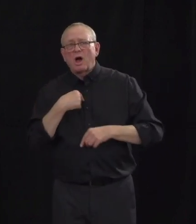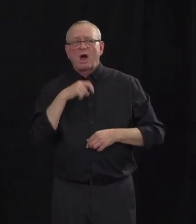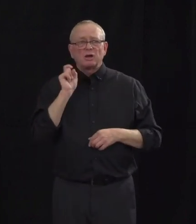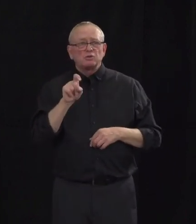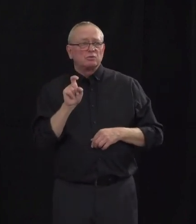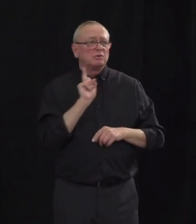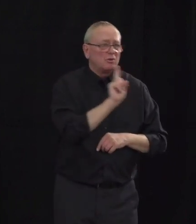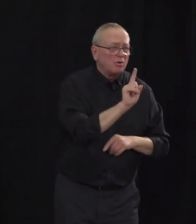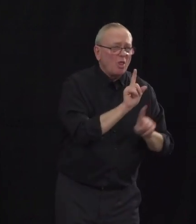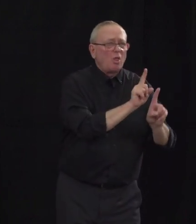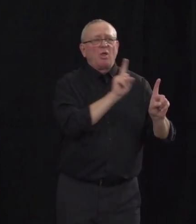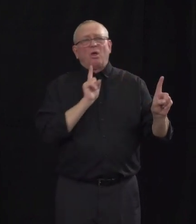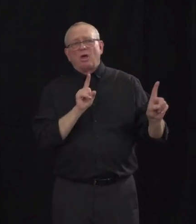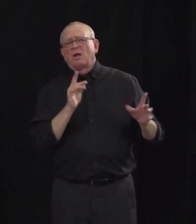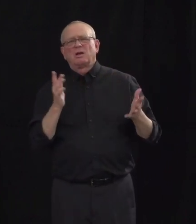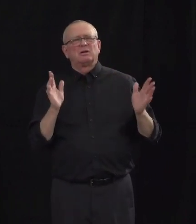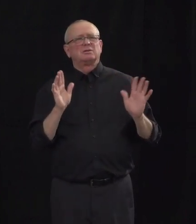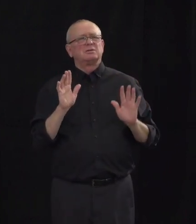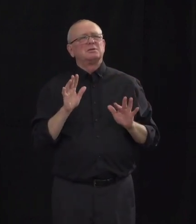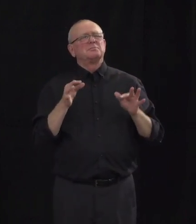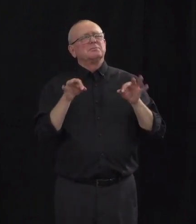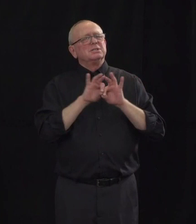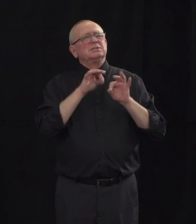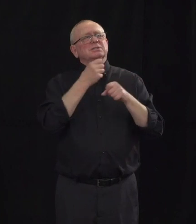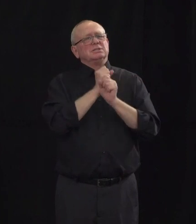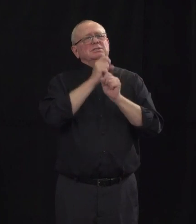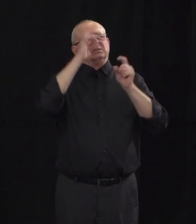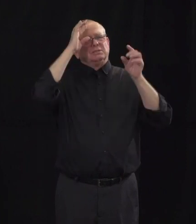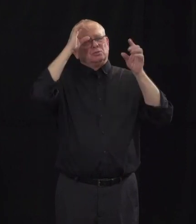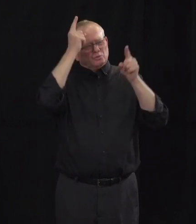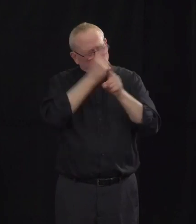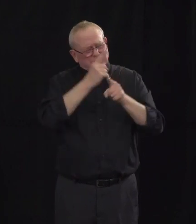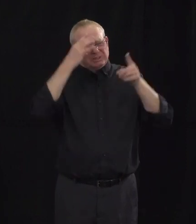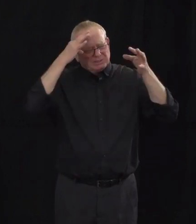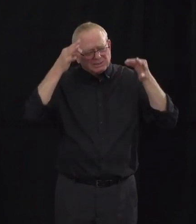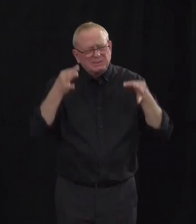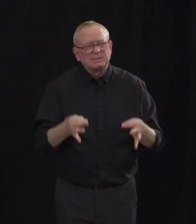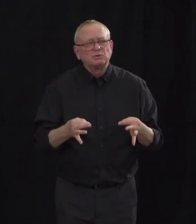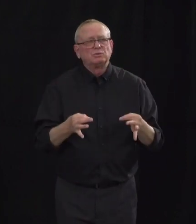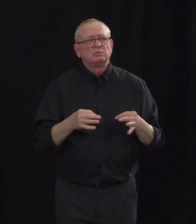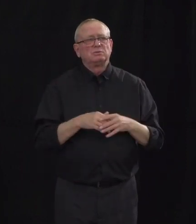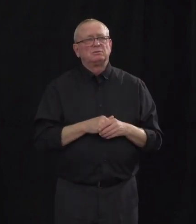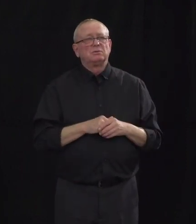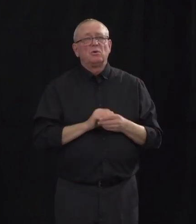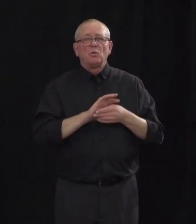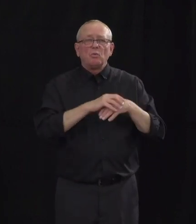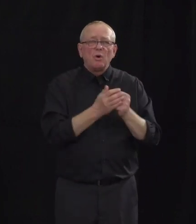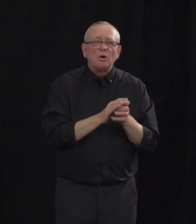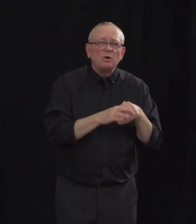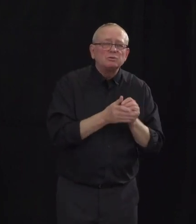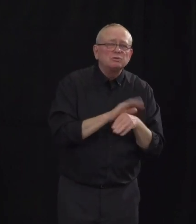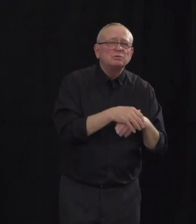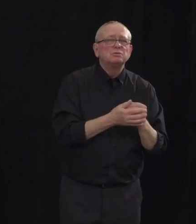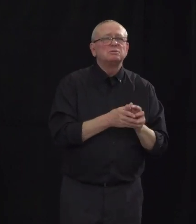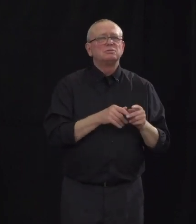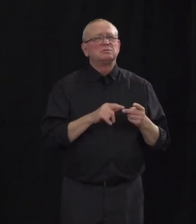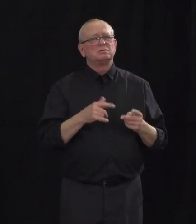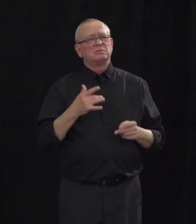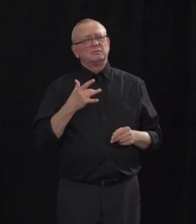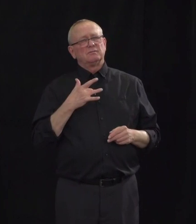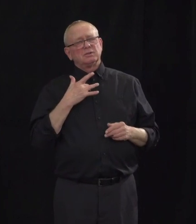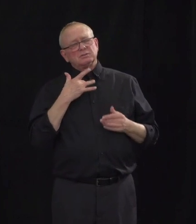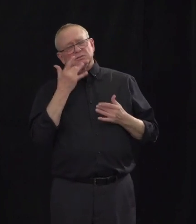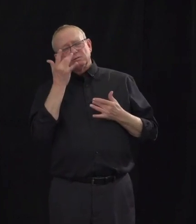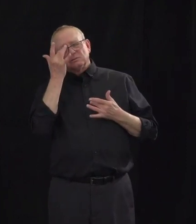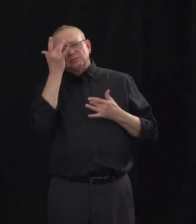small, but wash your hands regularly. Stay home if you're feeling sick, and stay away from others even in your own household if you are not